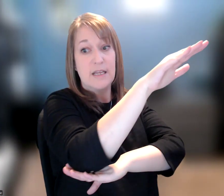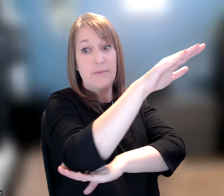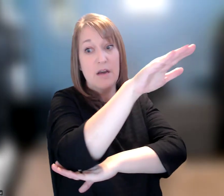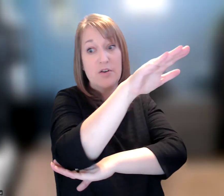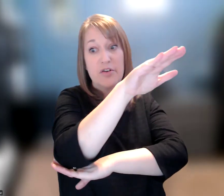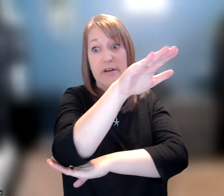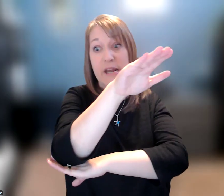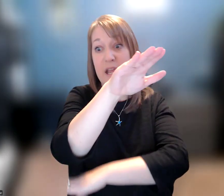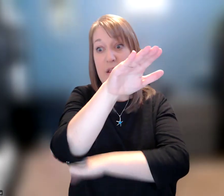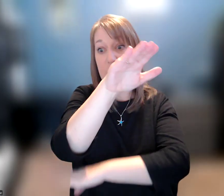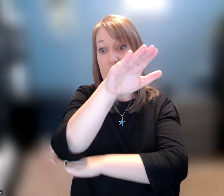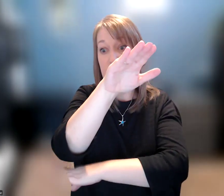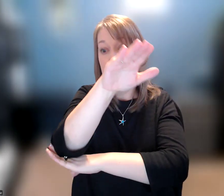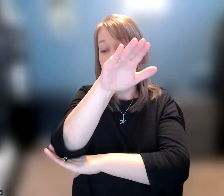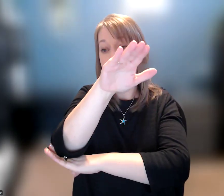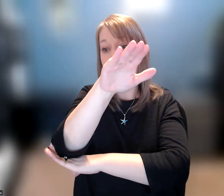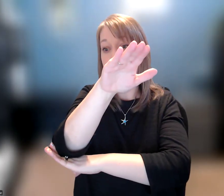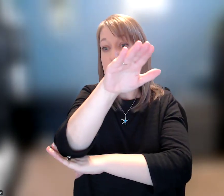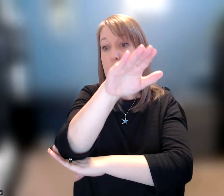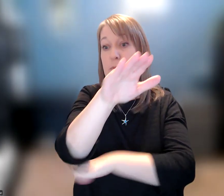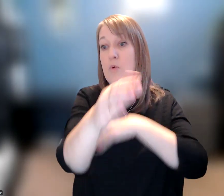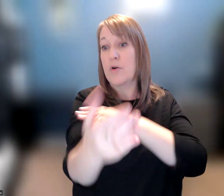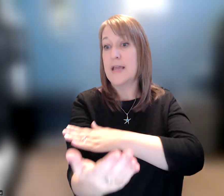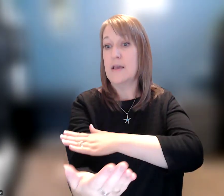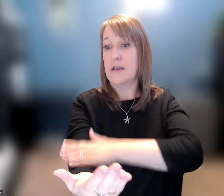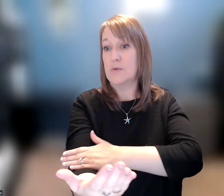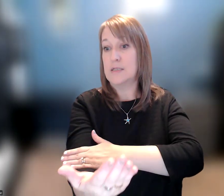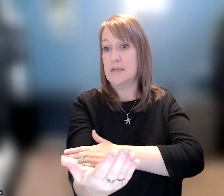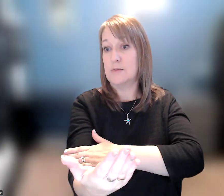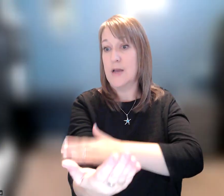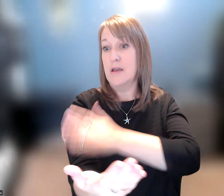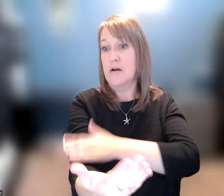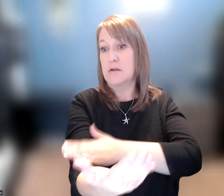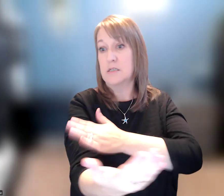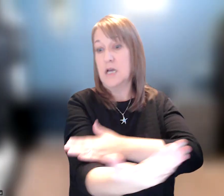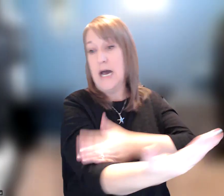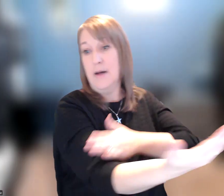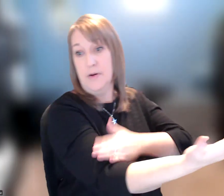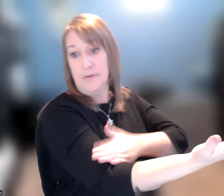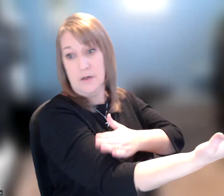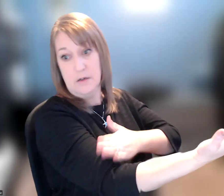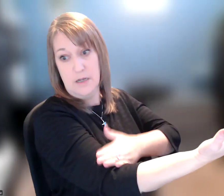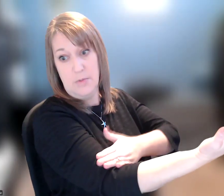to be underneath you. With morning, it was this way on top of your